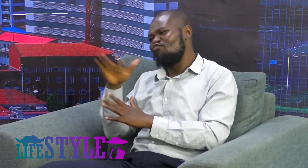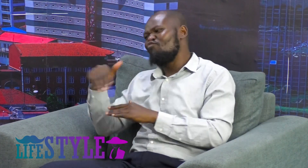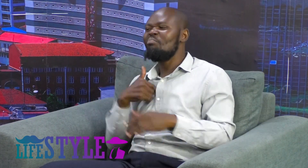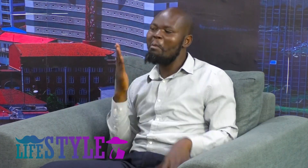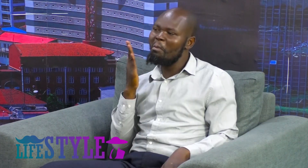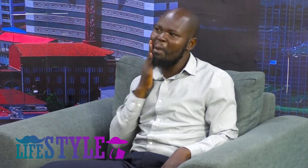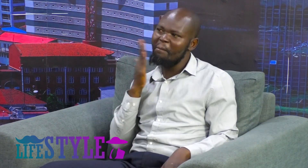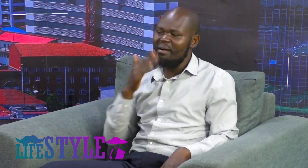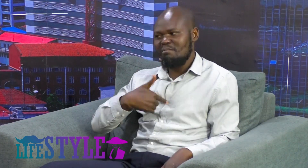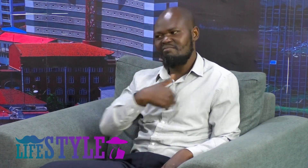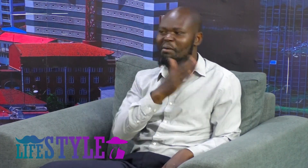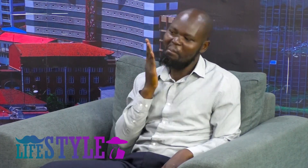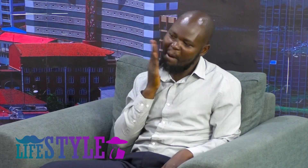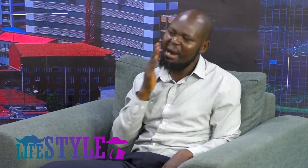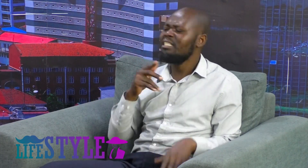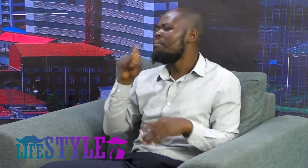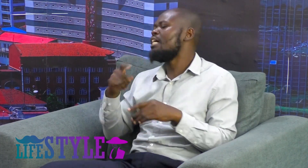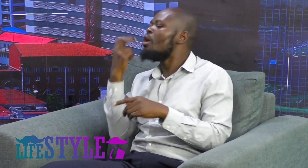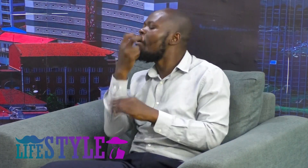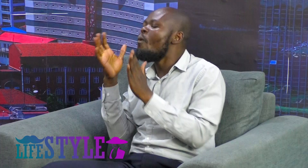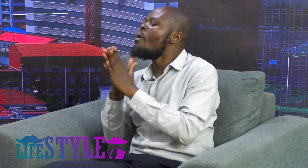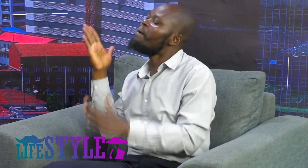sometimes visitors used to come at home, we'd